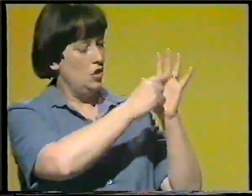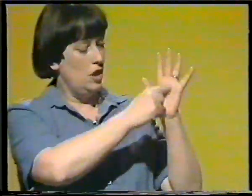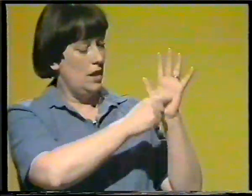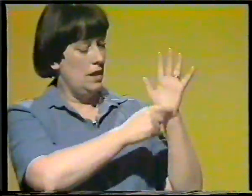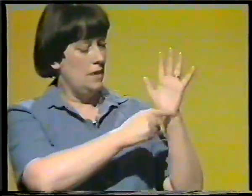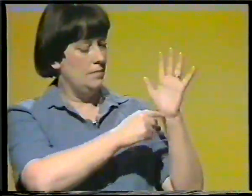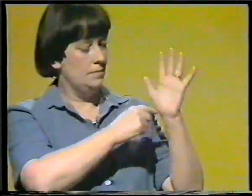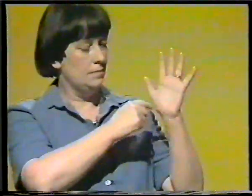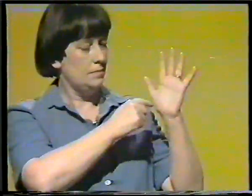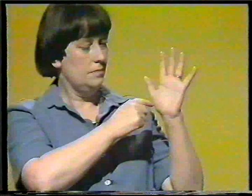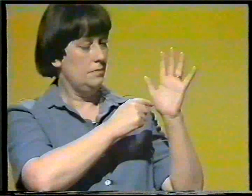J,